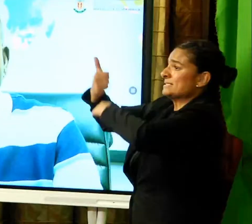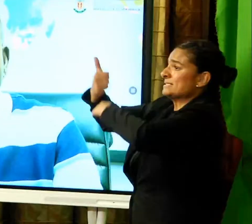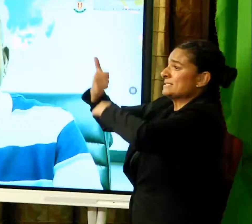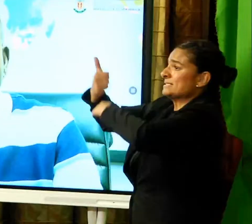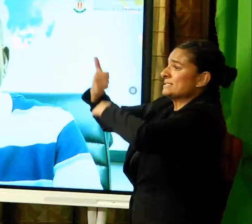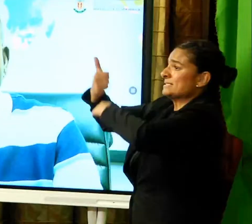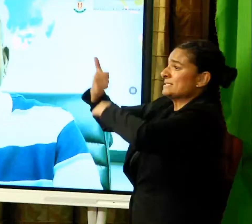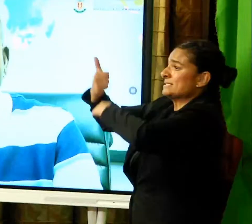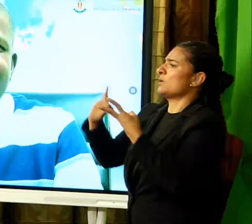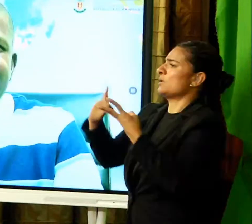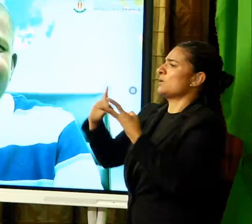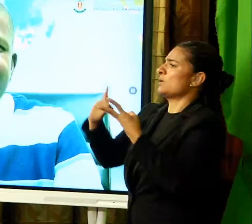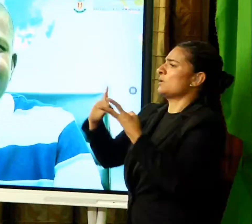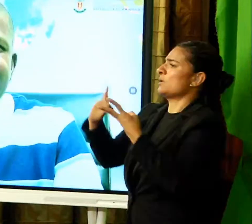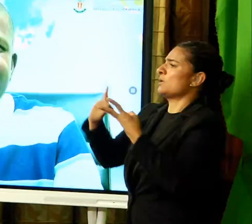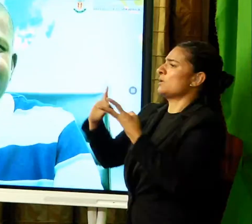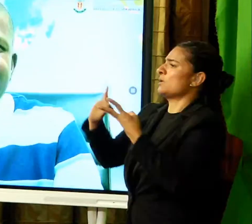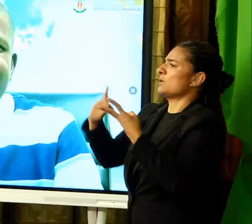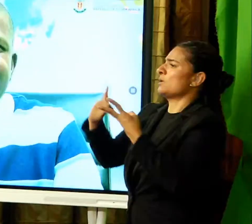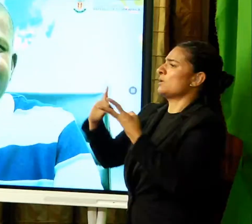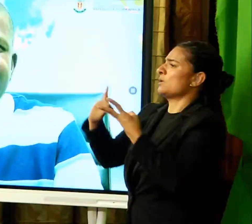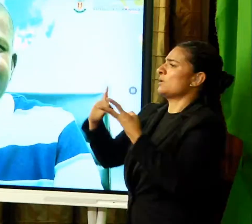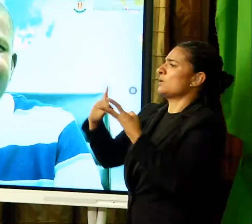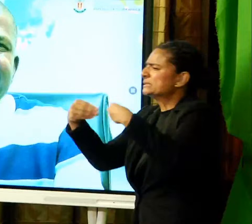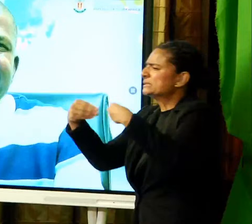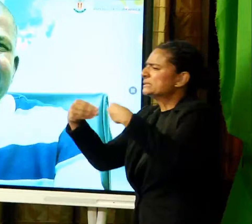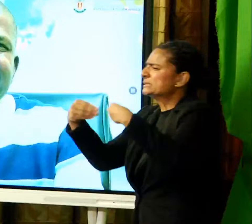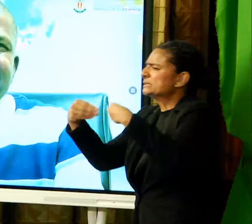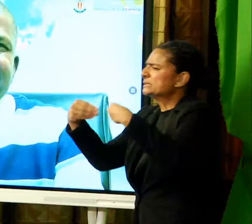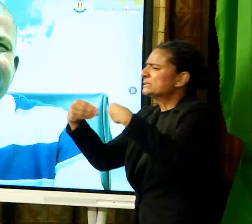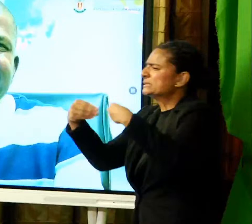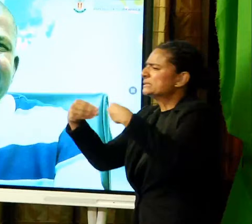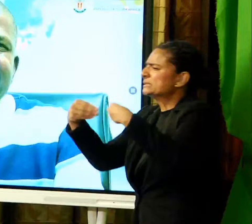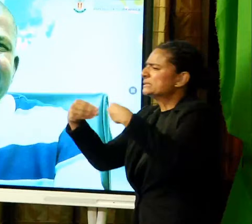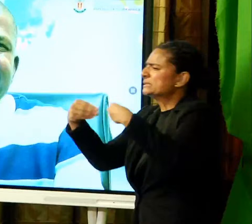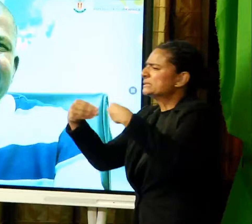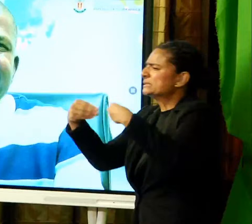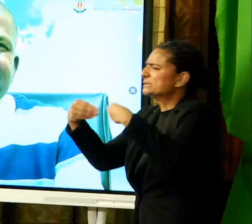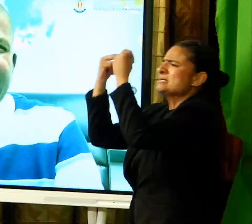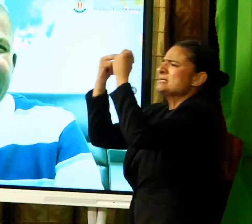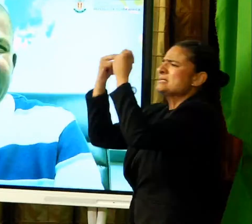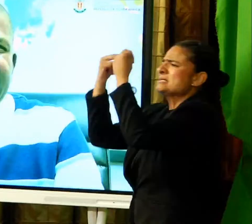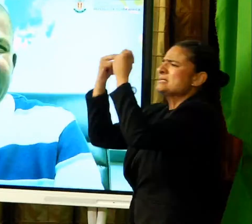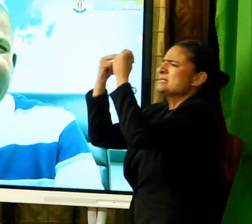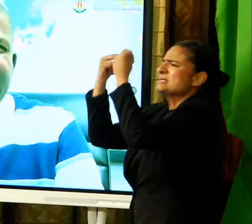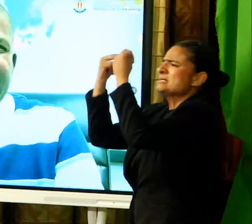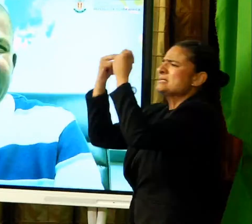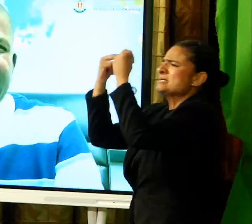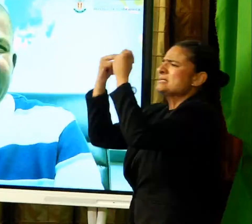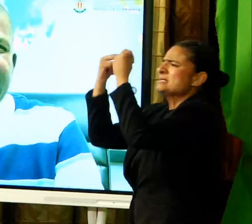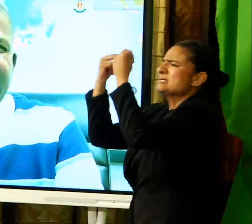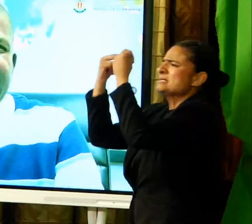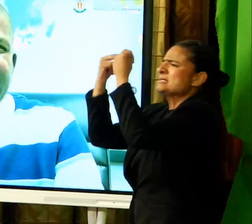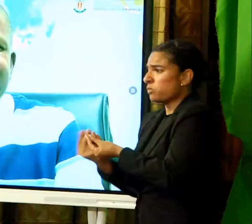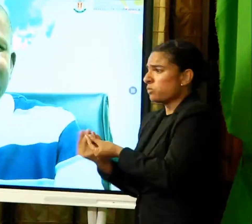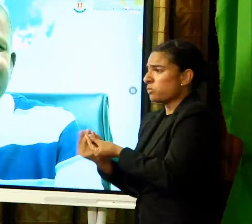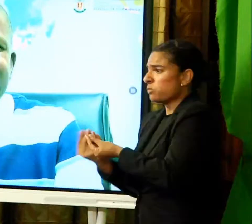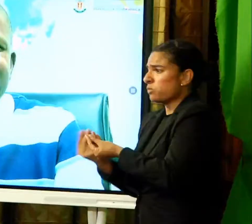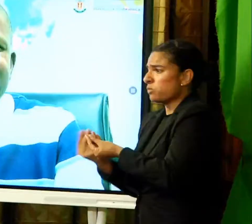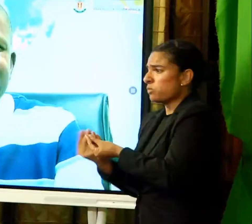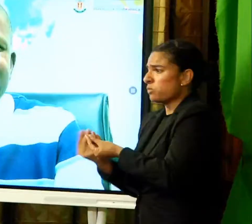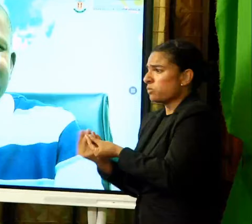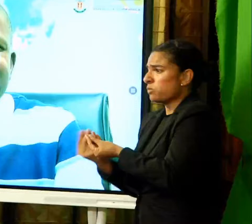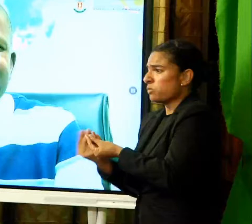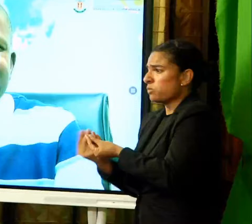policymakers, and indeed development partners, civil society organizations, the private